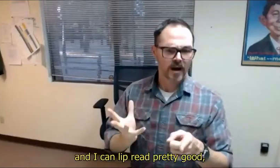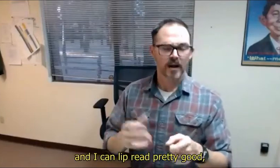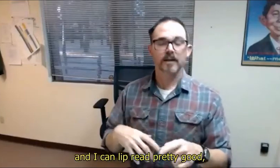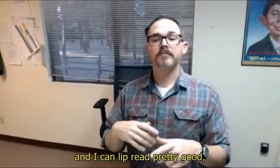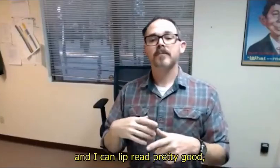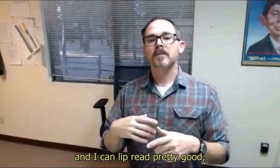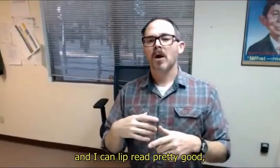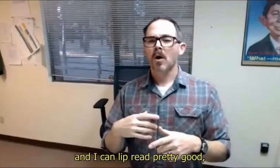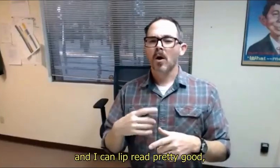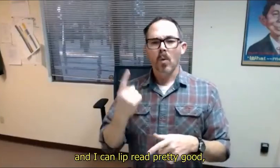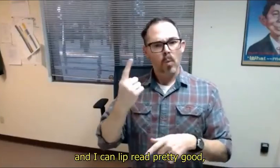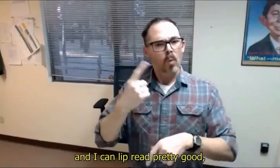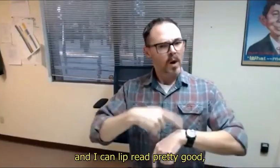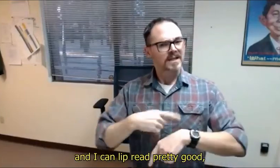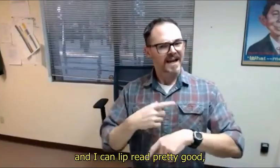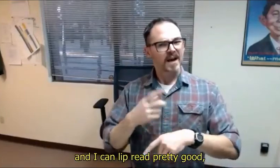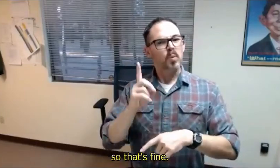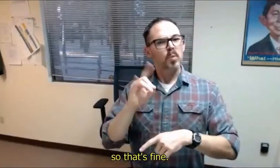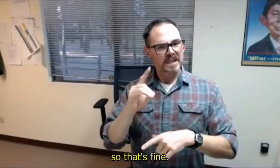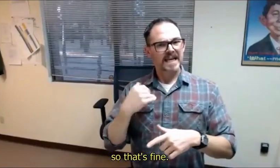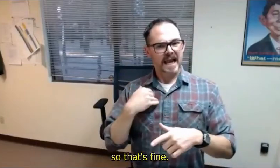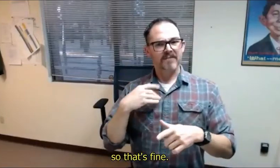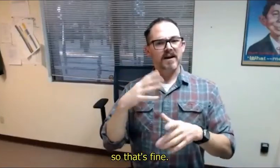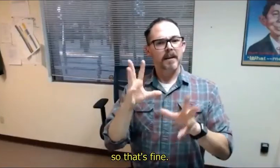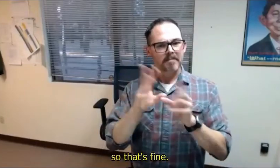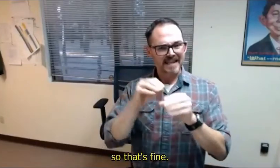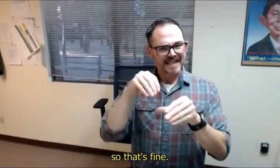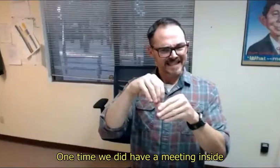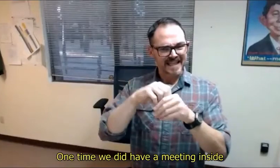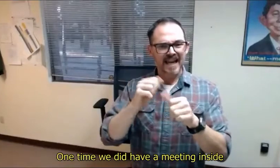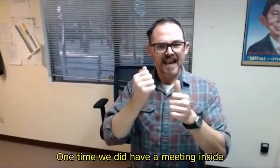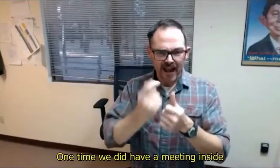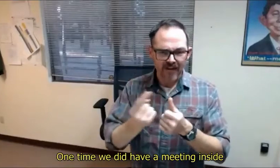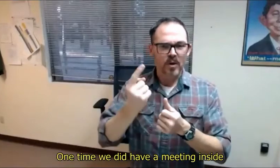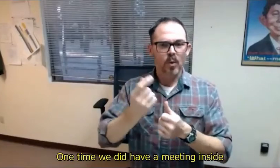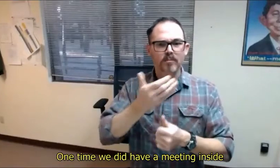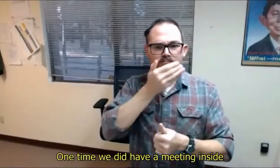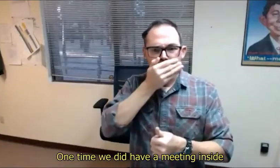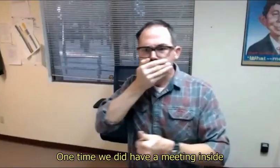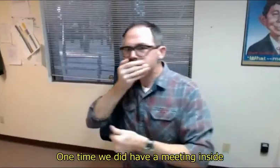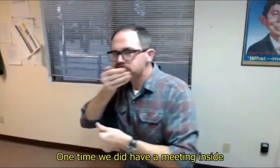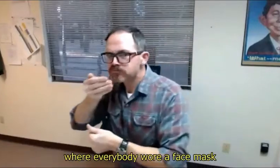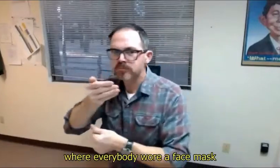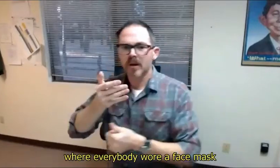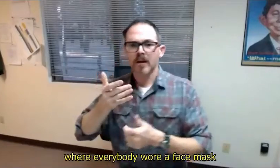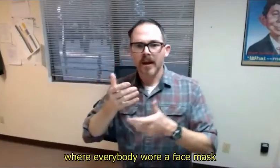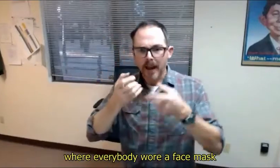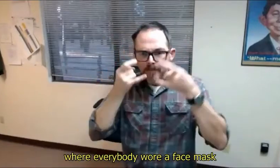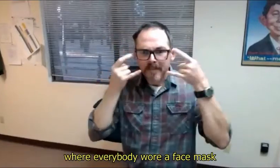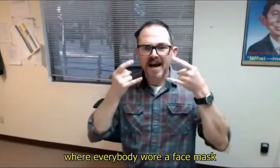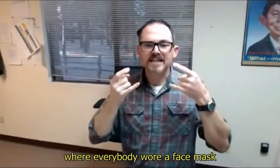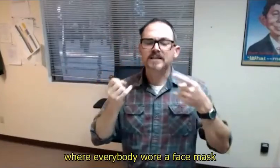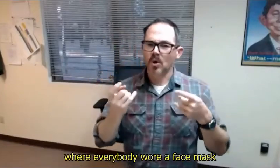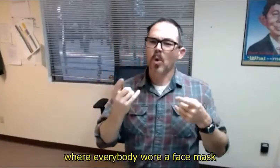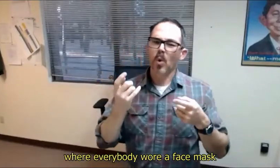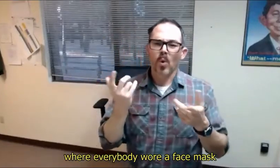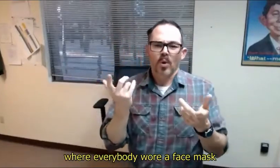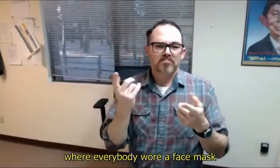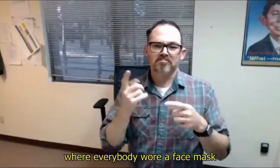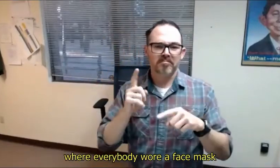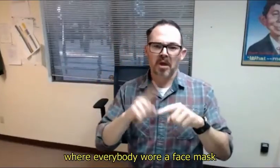myself and I can lip read pretty good. So that's fine. One time we did have a meeting inside where everybody wore a face